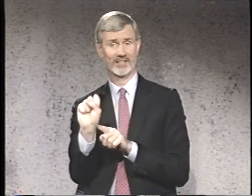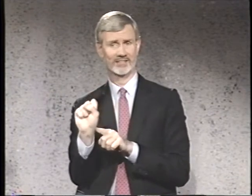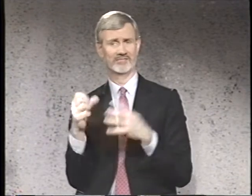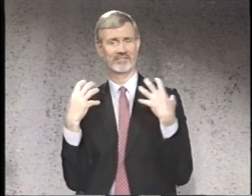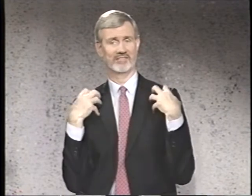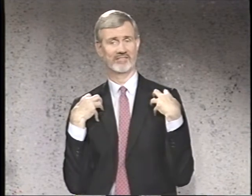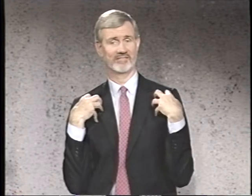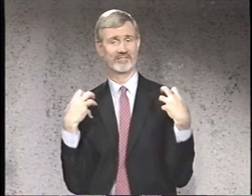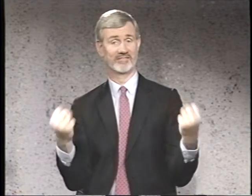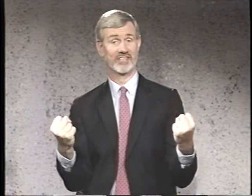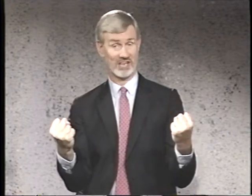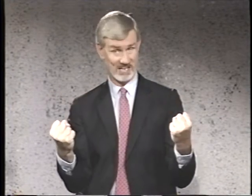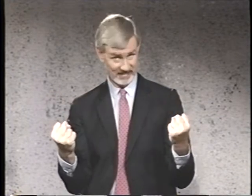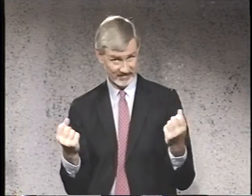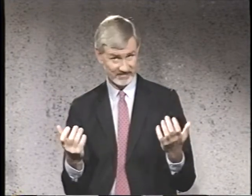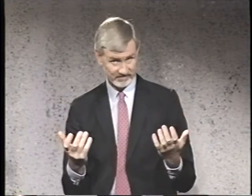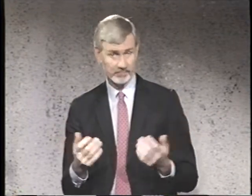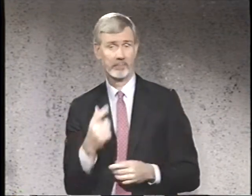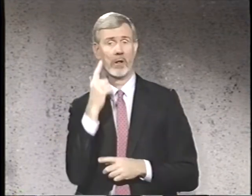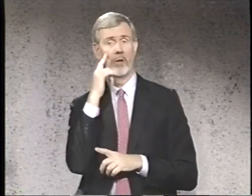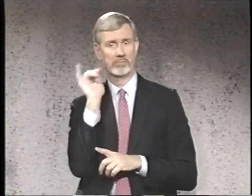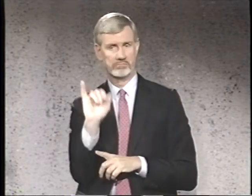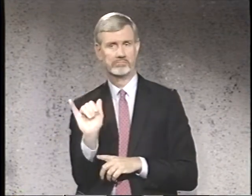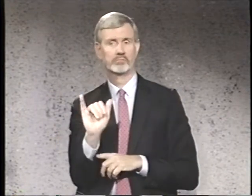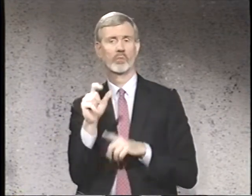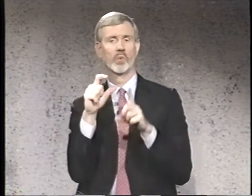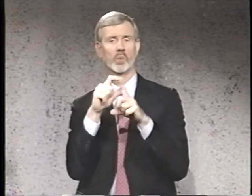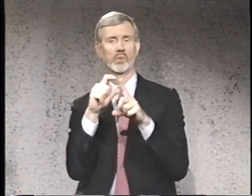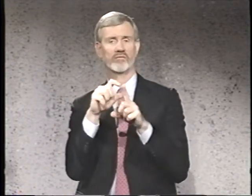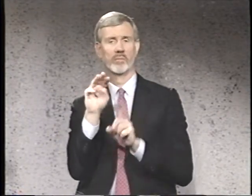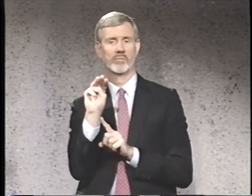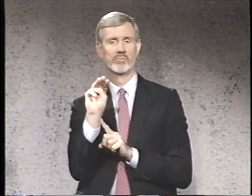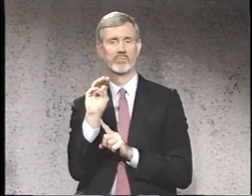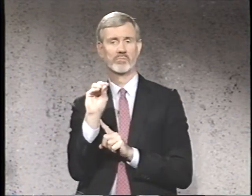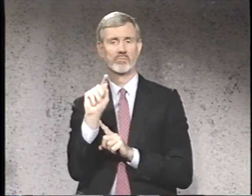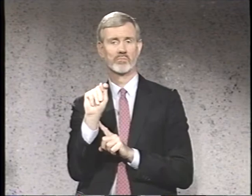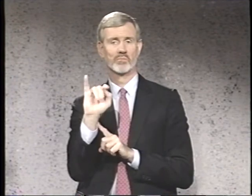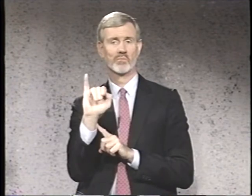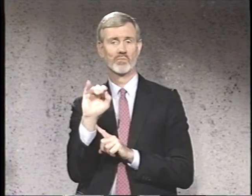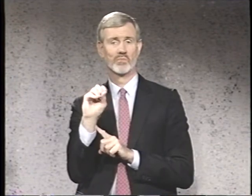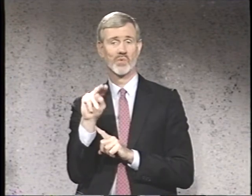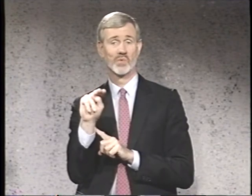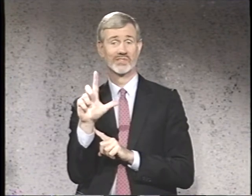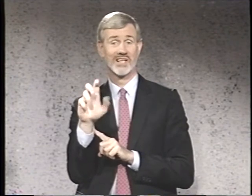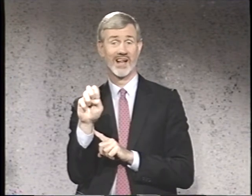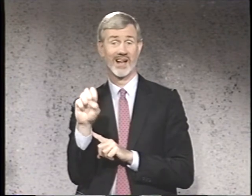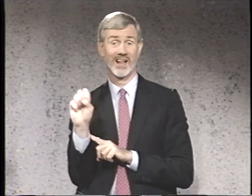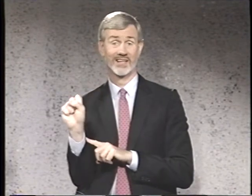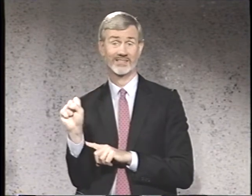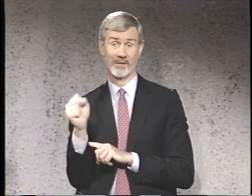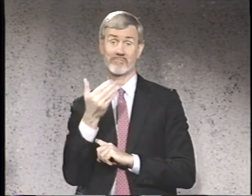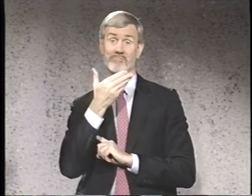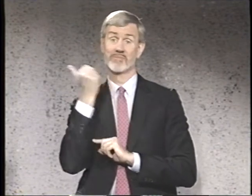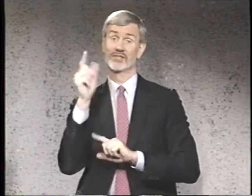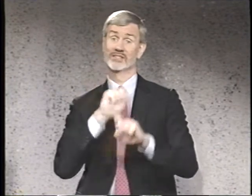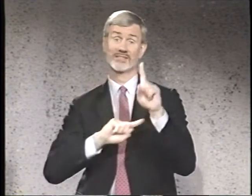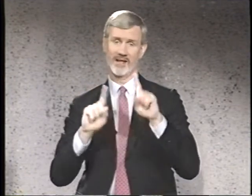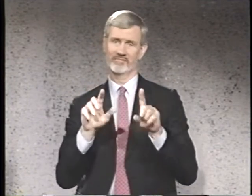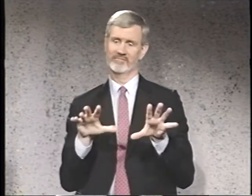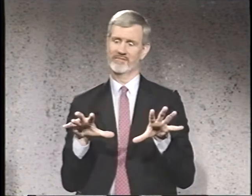fearless, fearless. The same is true for a word like motionless. It's best to sign